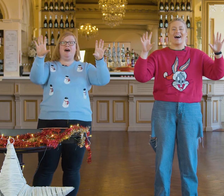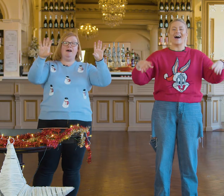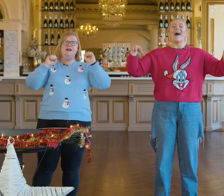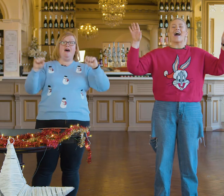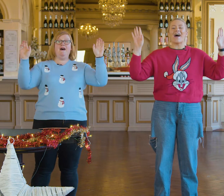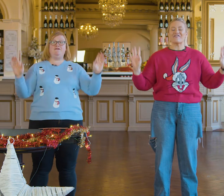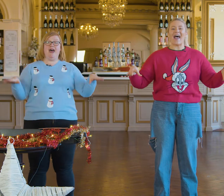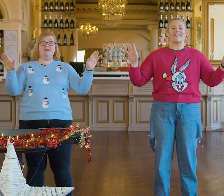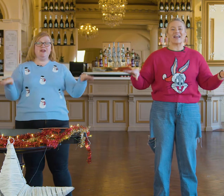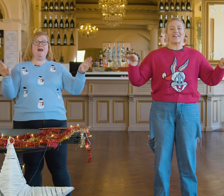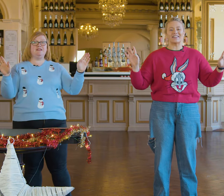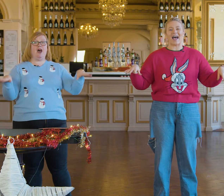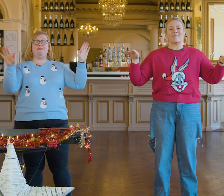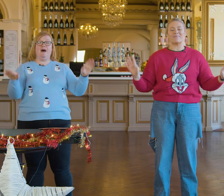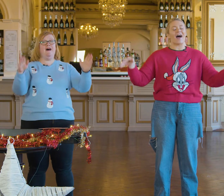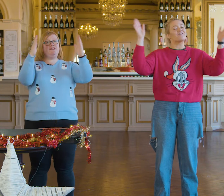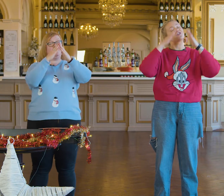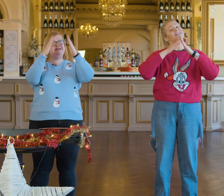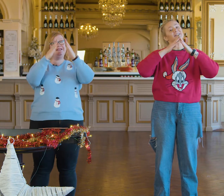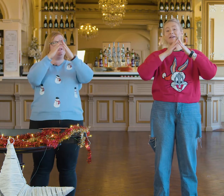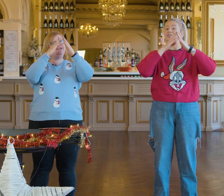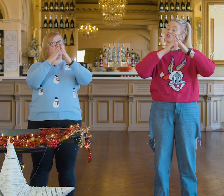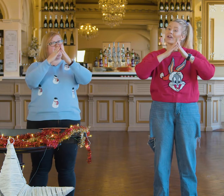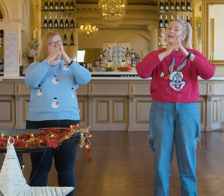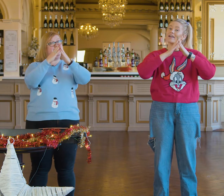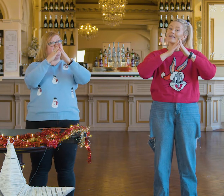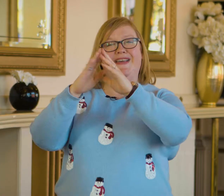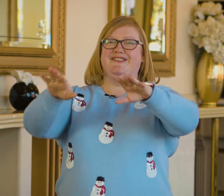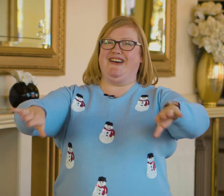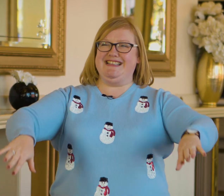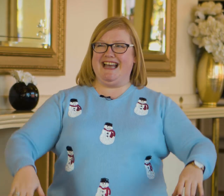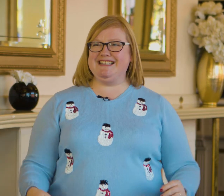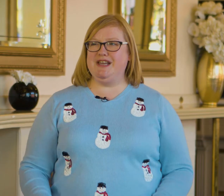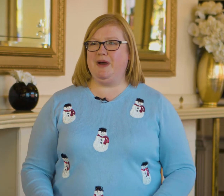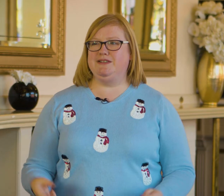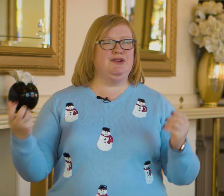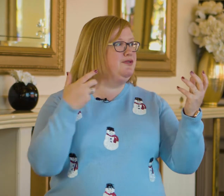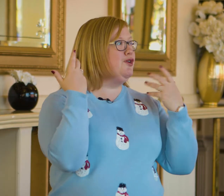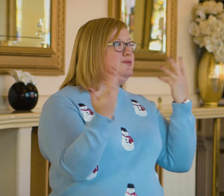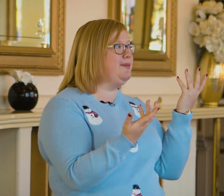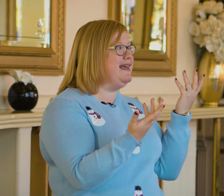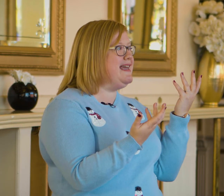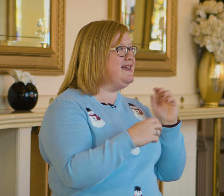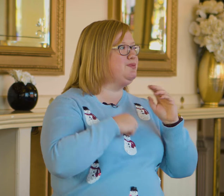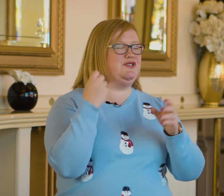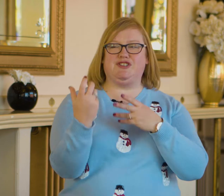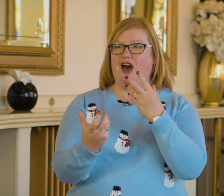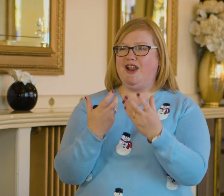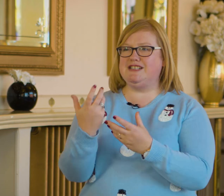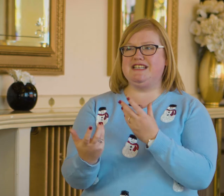star, a fairy on the top of the Christmas tree. Fantastic, well done. We've opened up our ears, we've started our